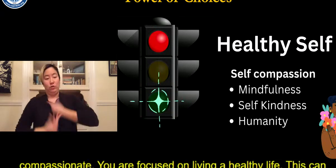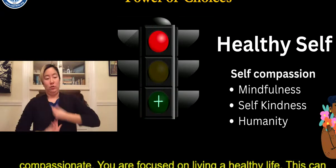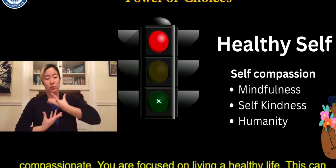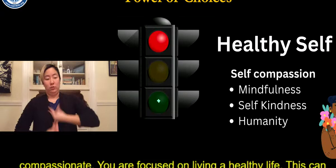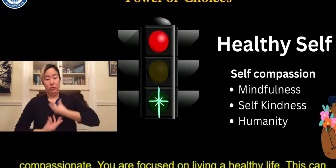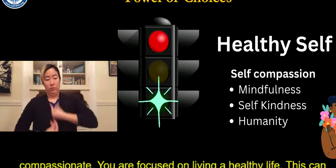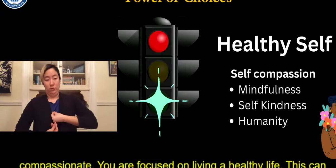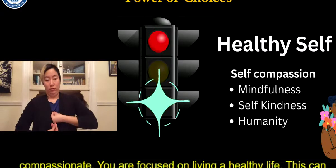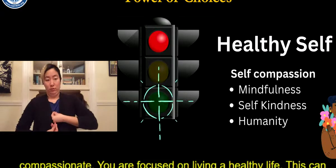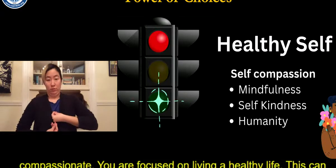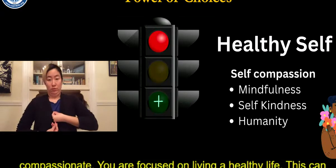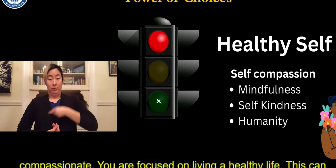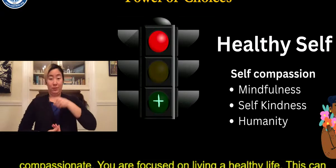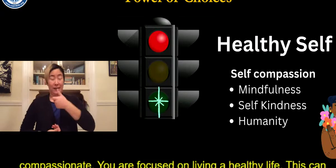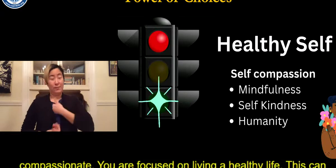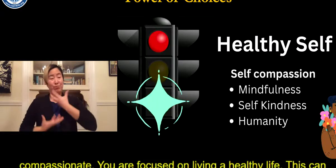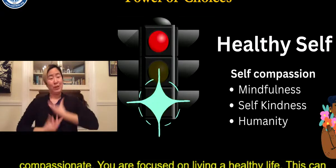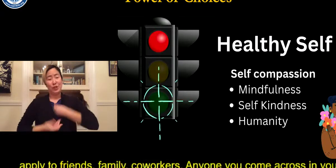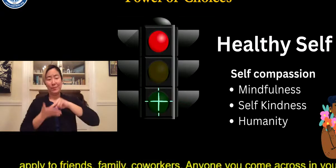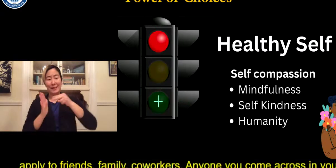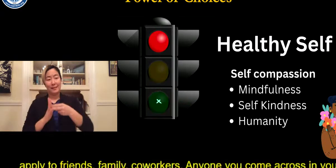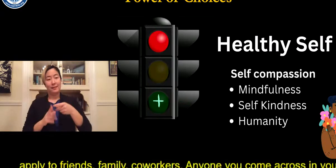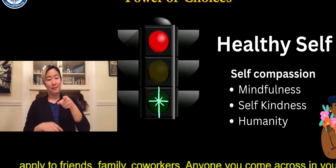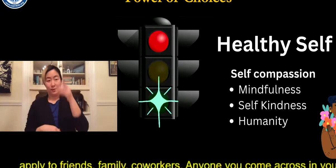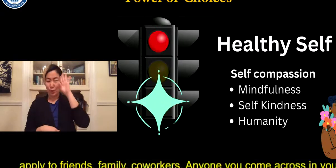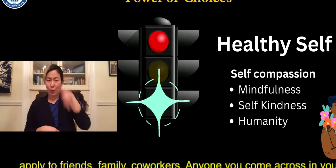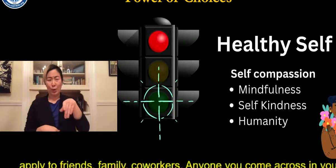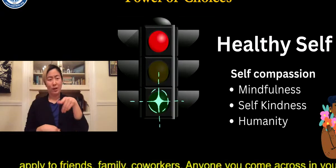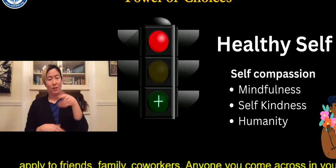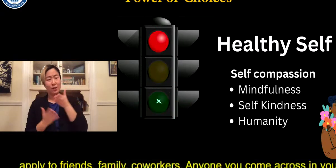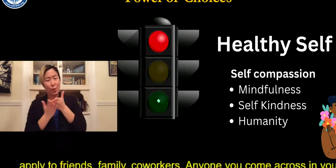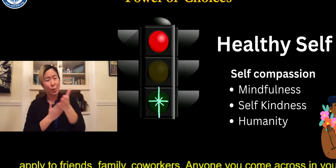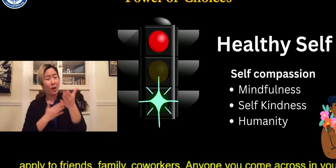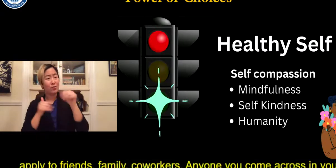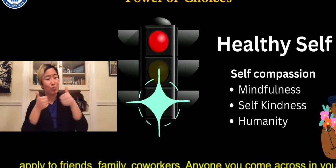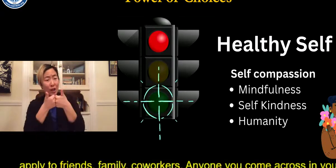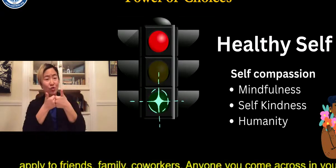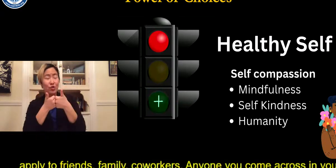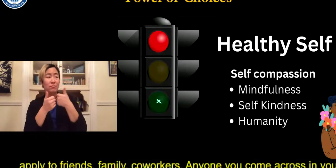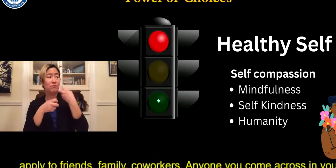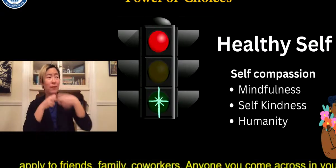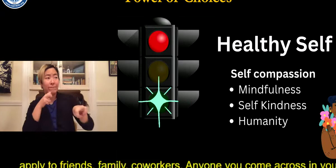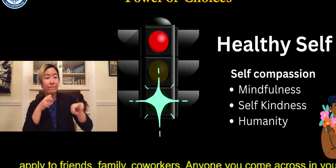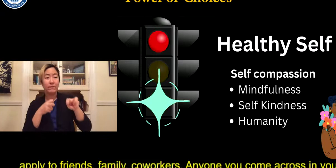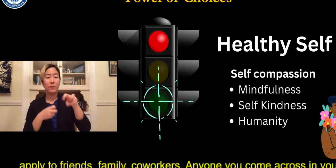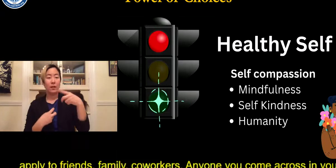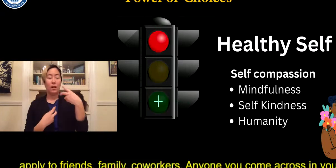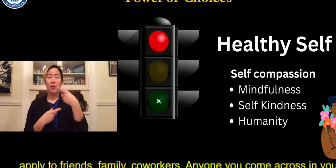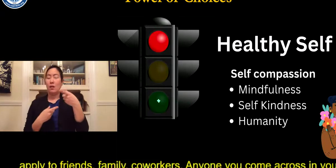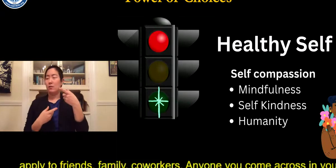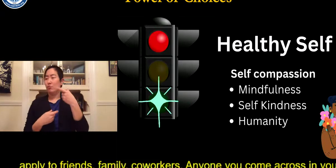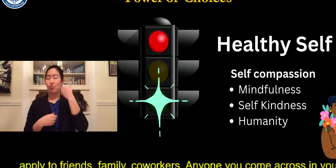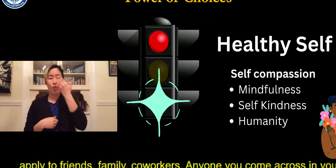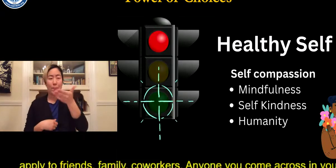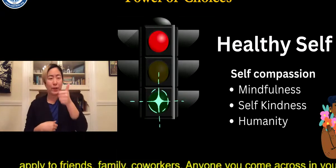And I'd like to remind you folks, be compassionate with yourself. Self-compassion.